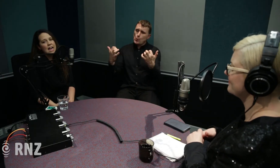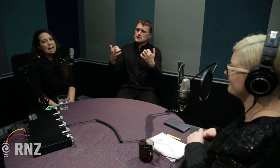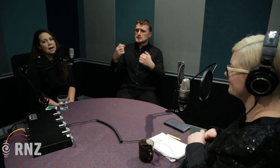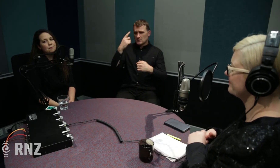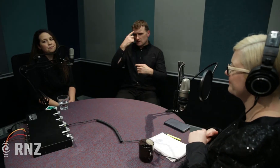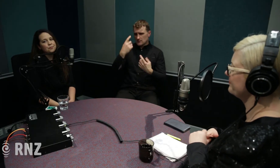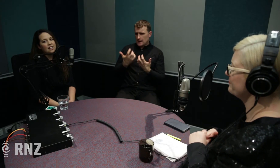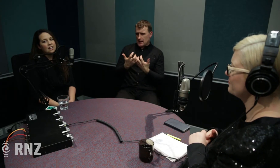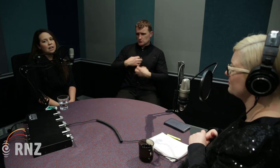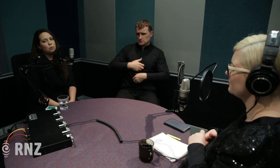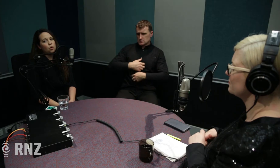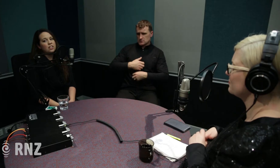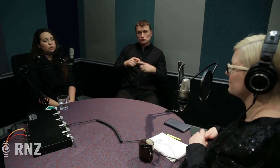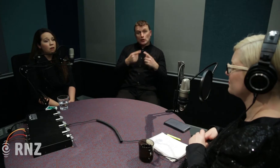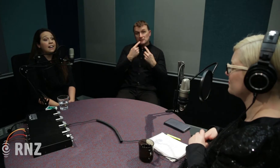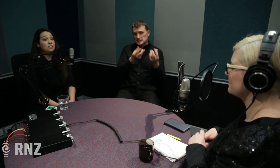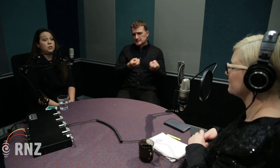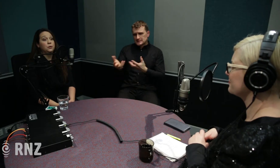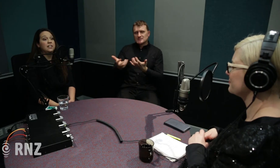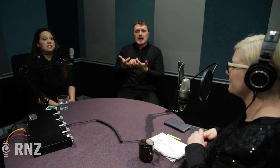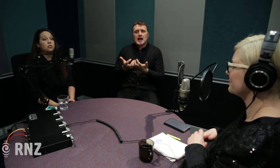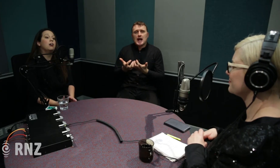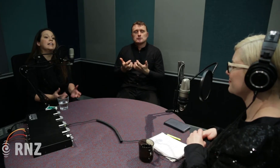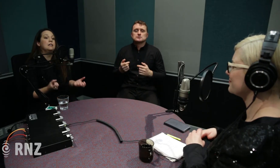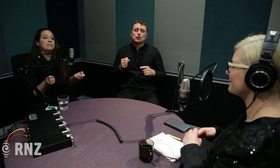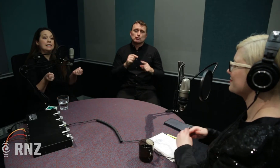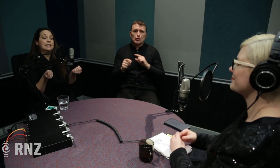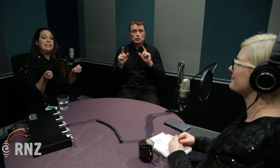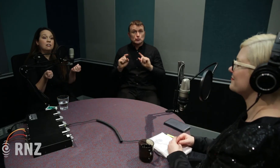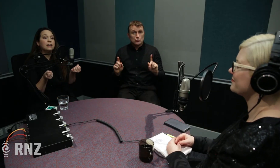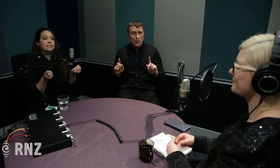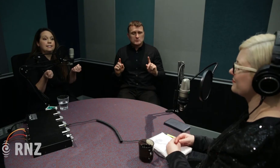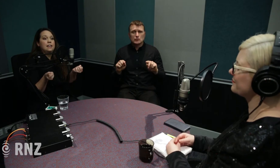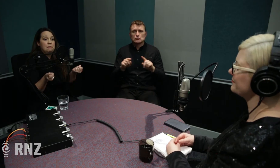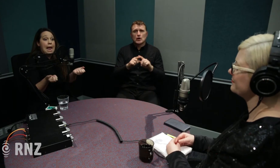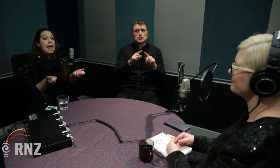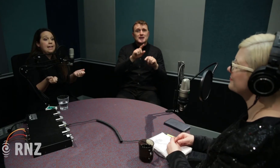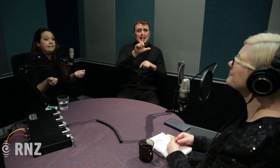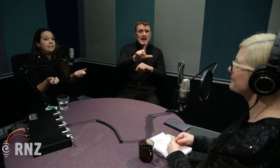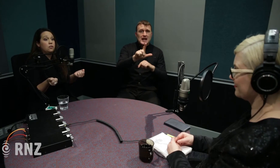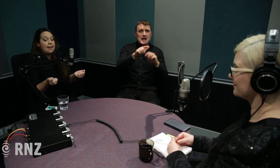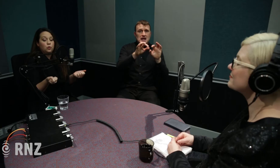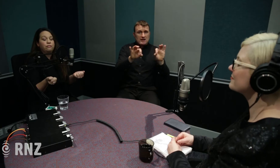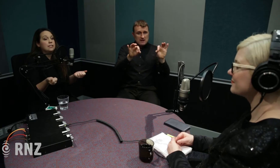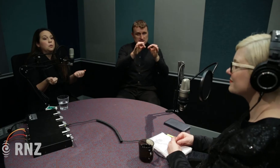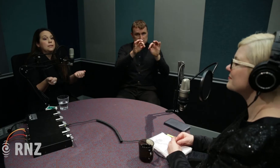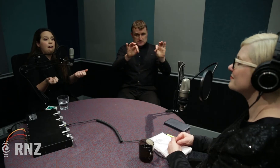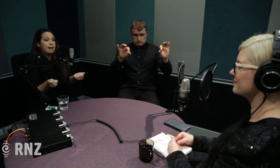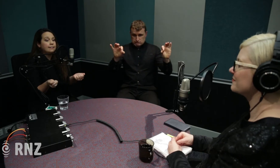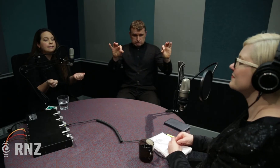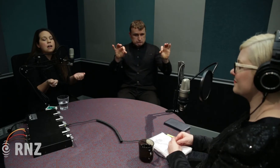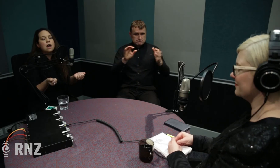audience. Mm-hmm. What I try and do is I try and keep the lyrics in my hands, so the actual